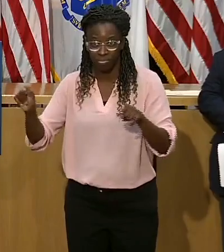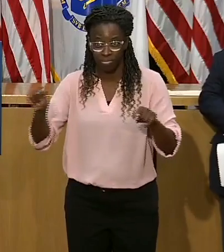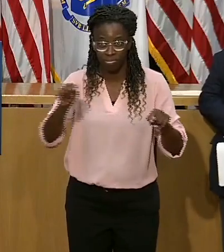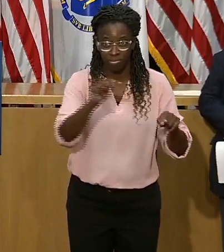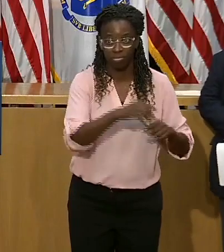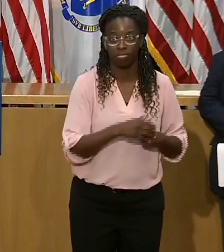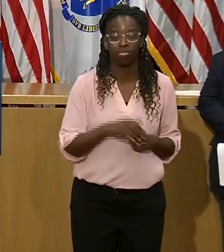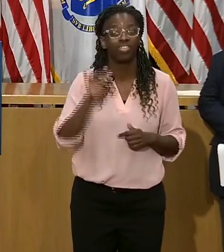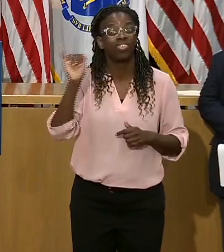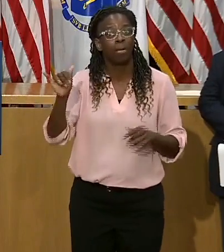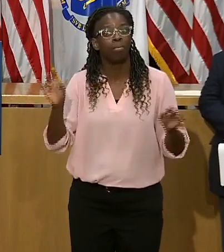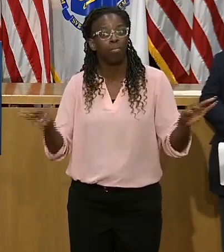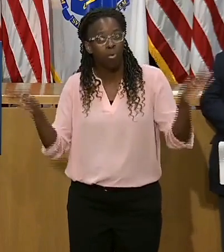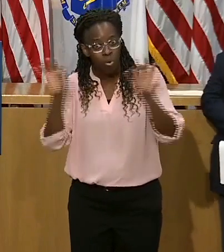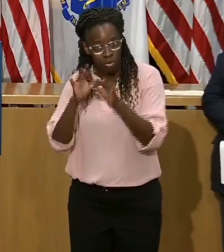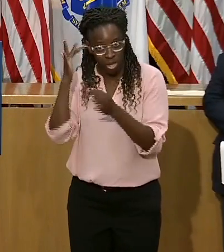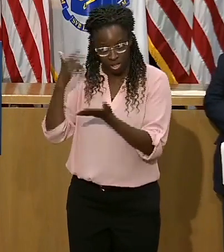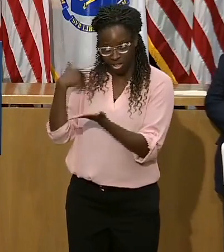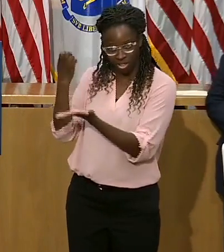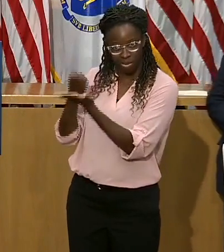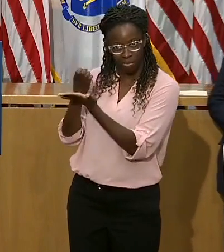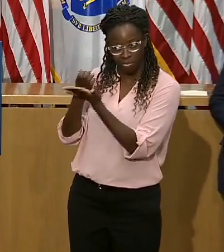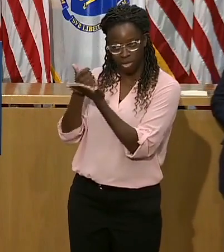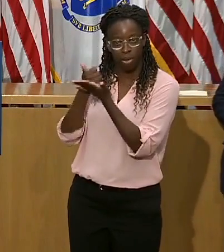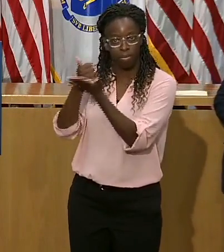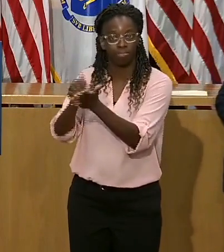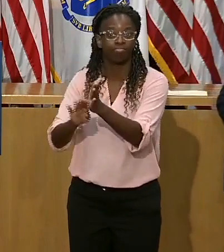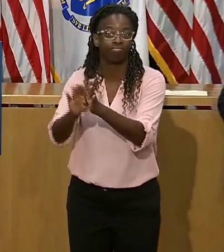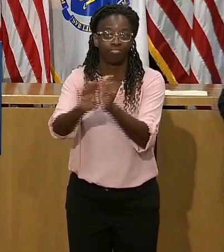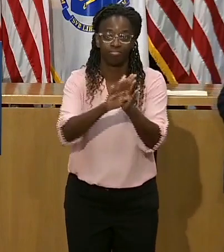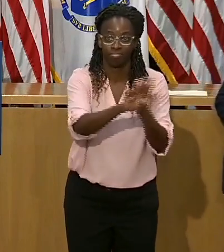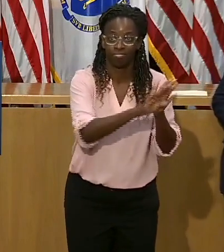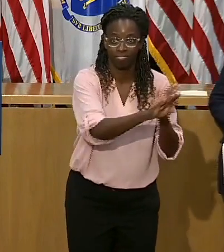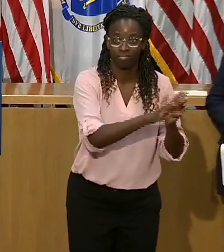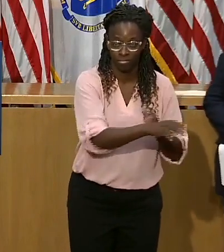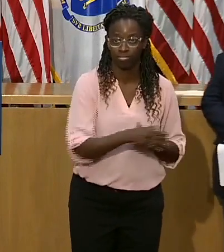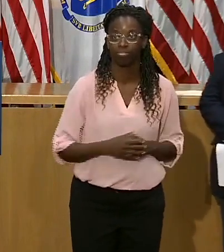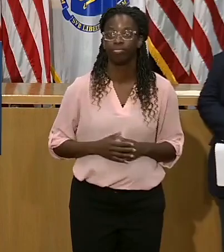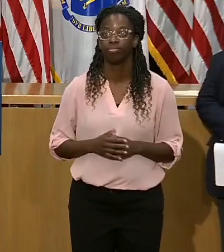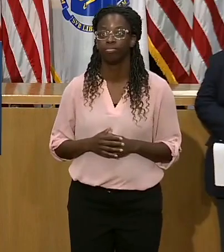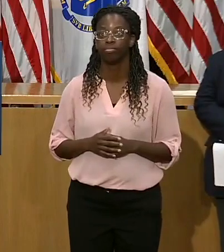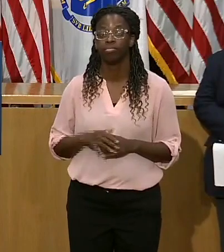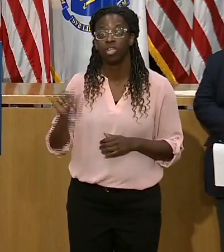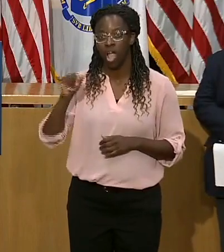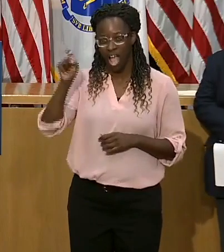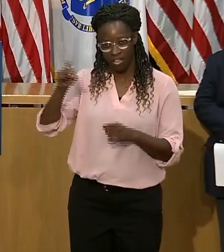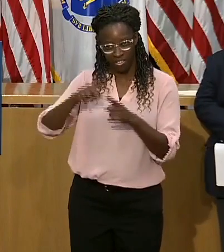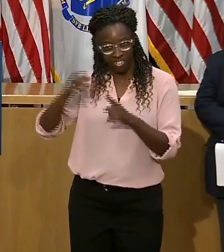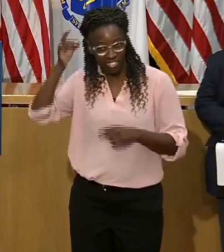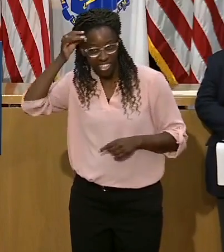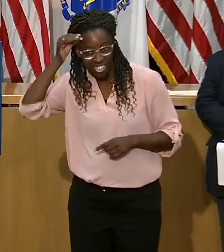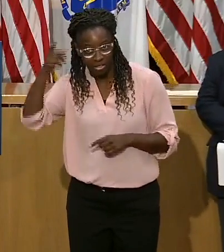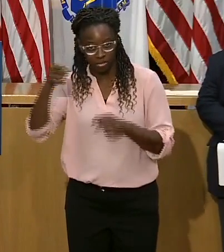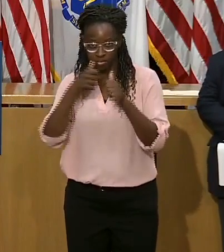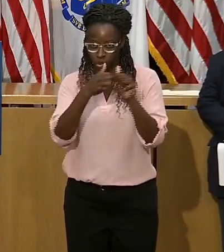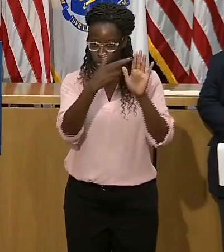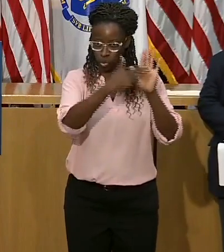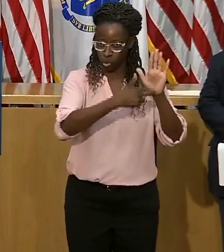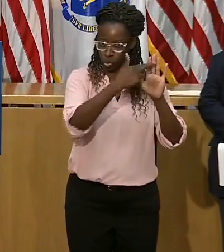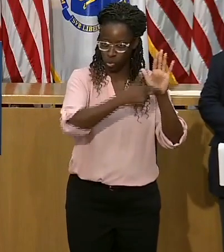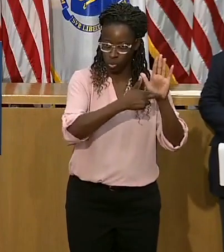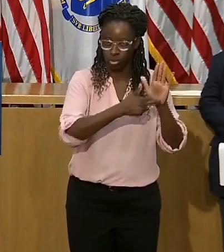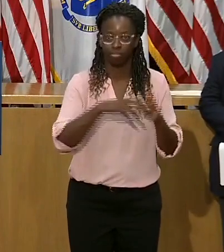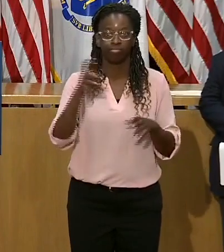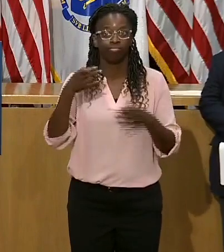in this space, $62 million in existing capital funding through the Mass Life Sciences Center, the Mass Tech